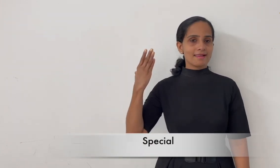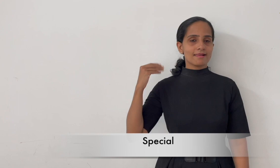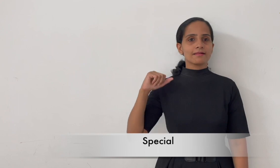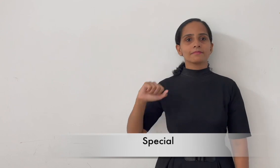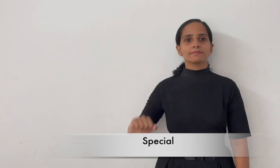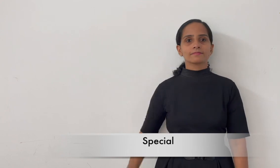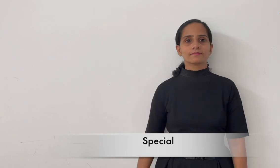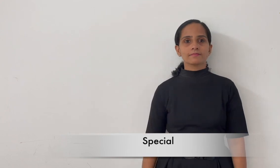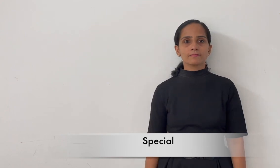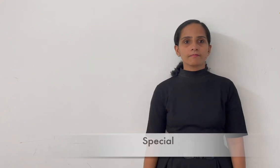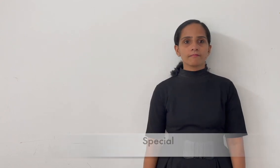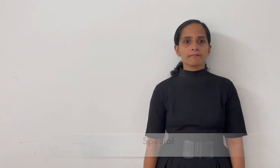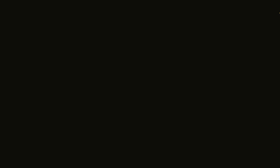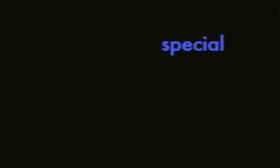Special.